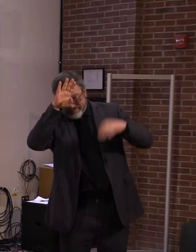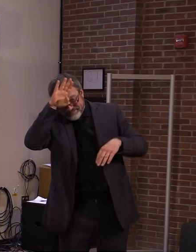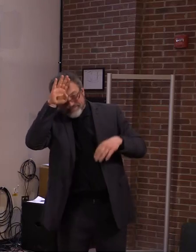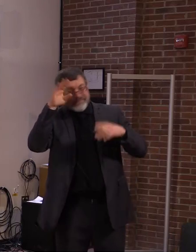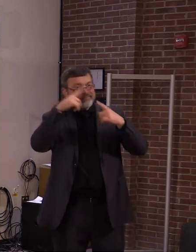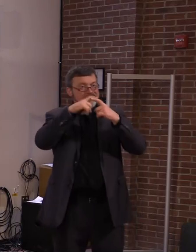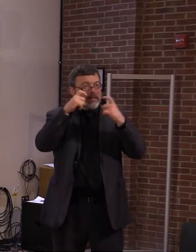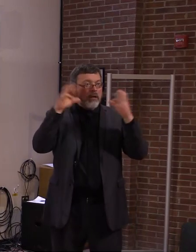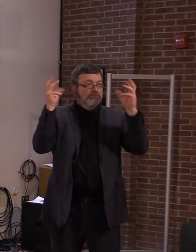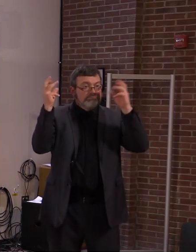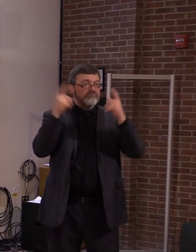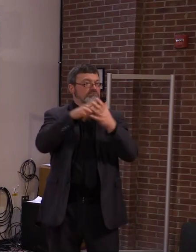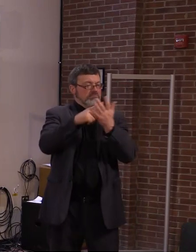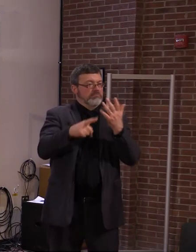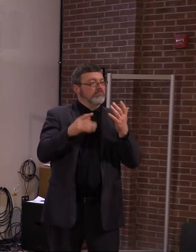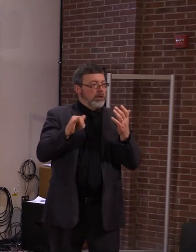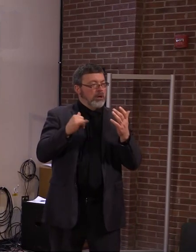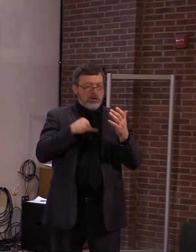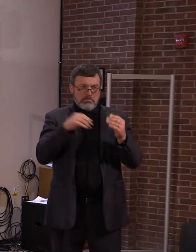of people